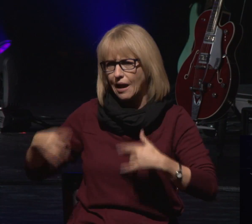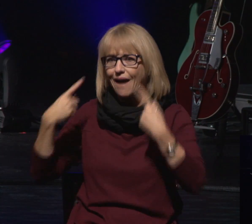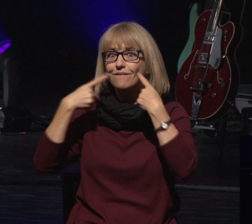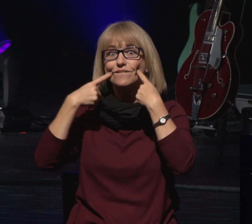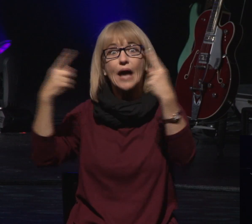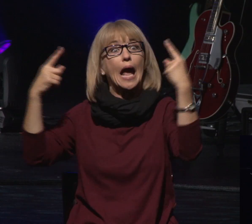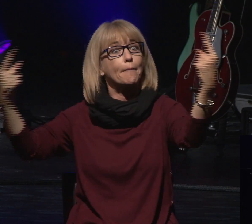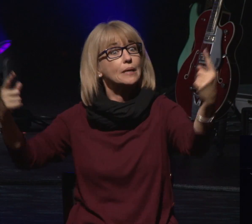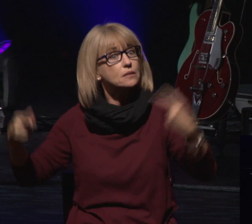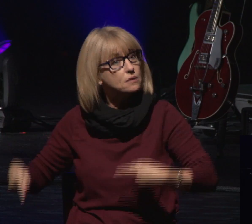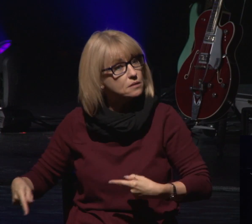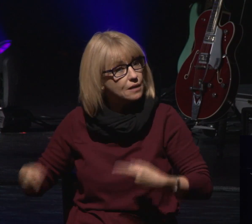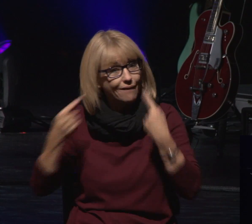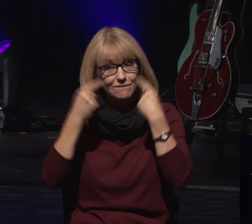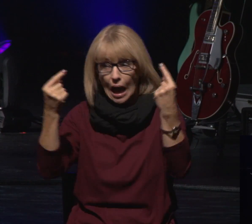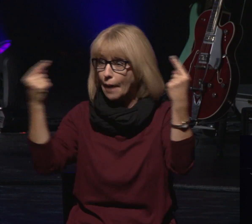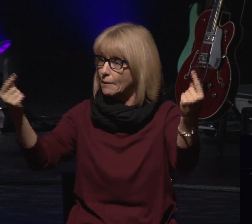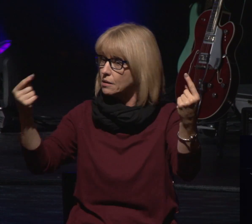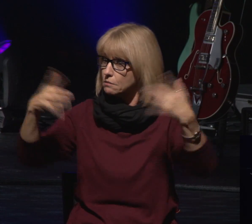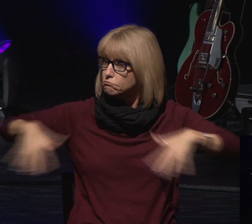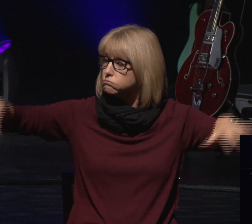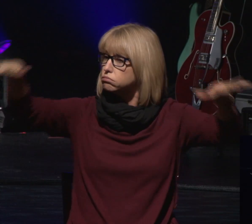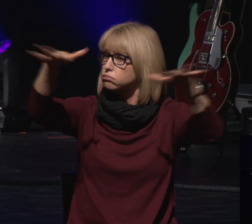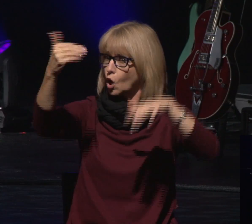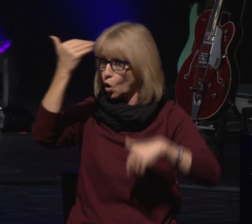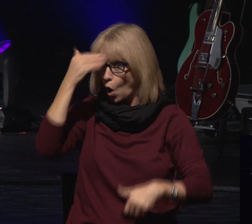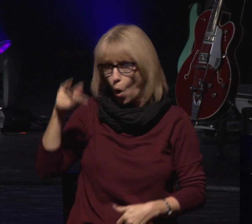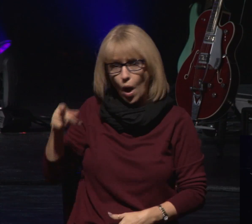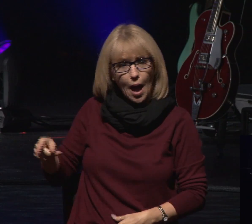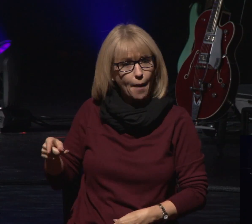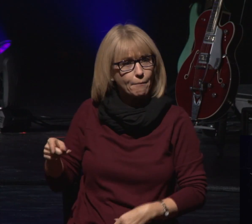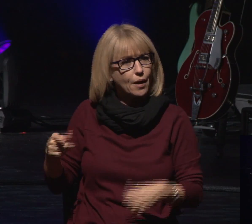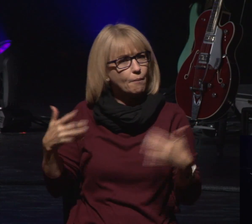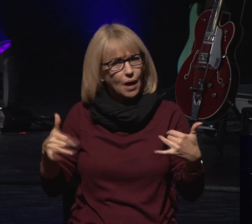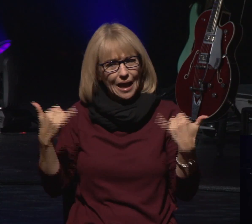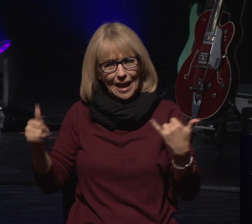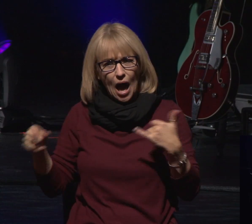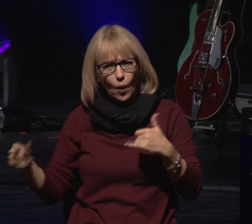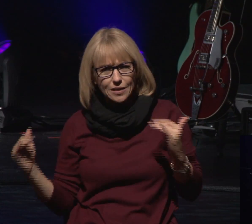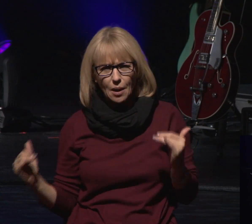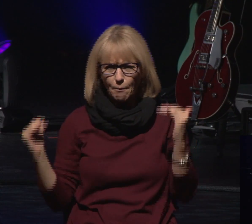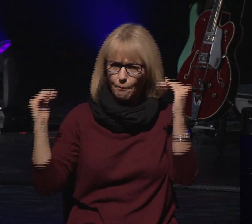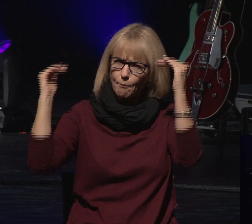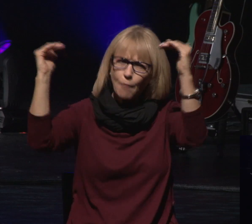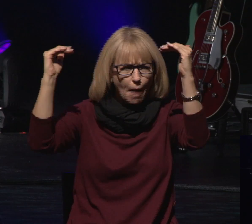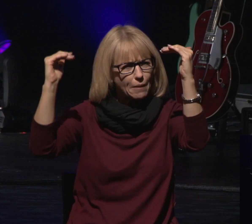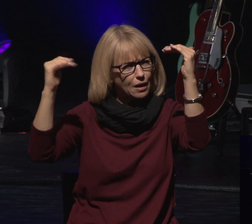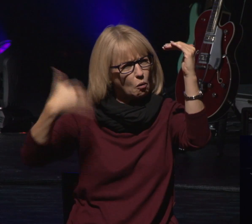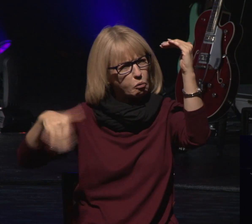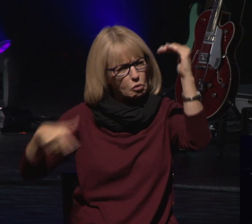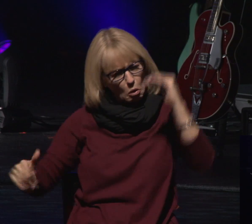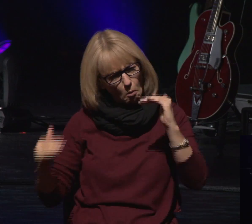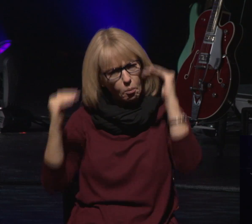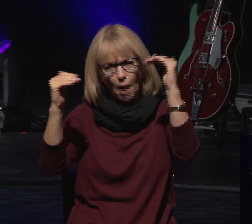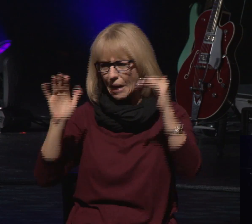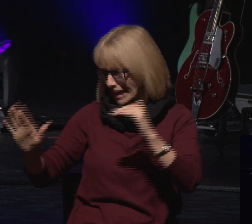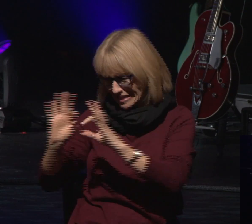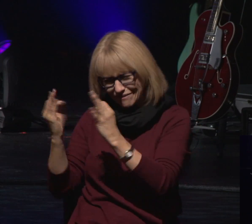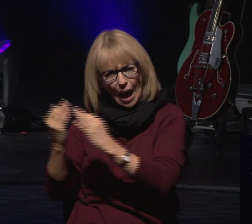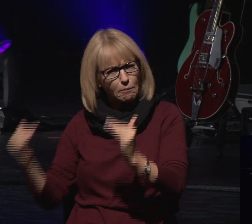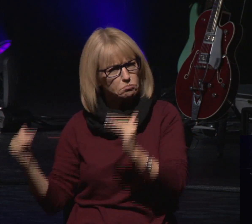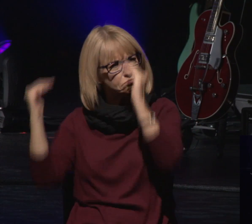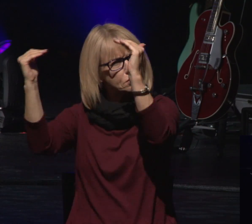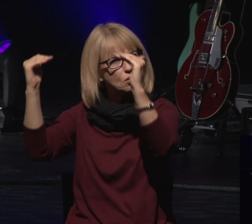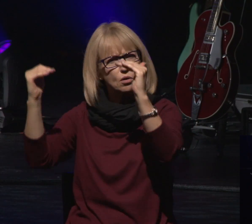his life was at the extreme bottom for a long time, now he is at a place of prominence. His family was recognized that way. So the Hebrews